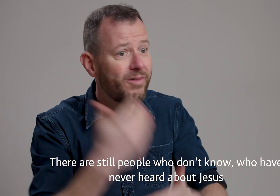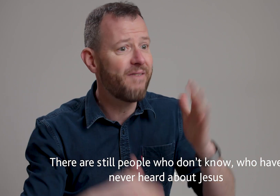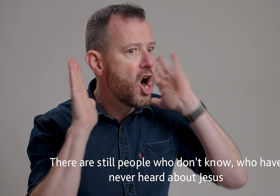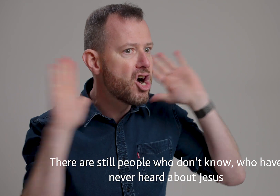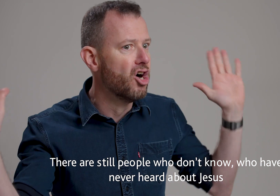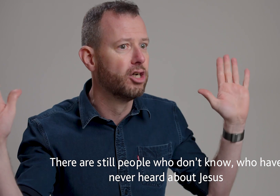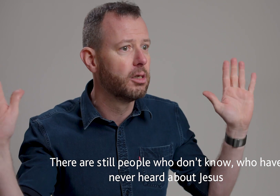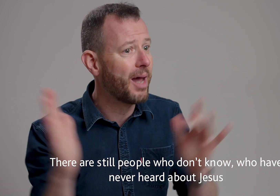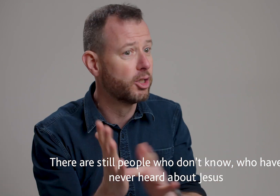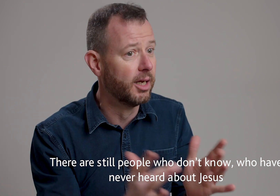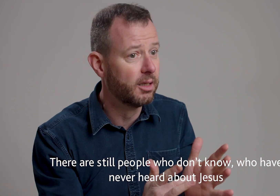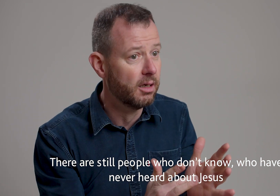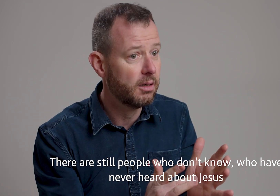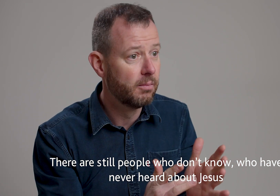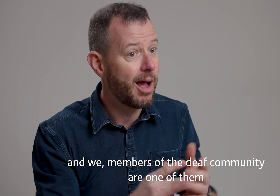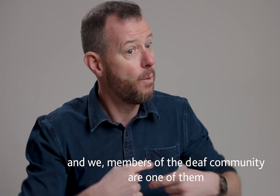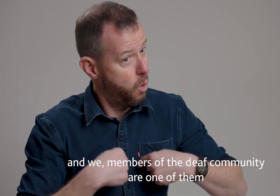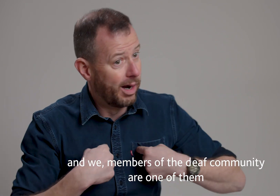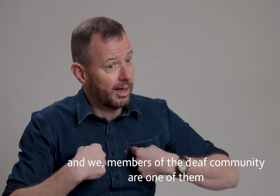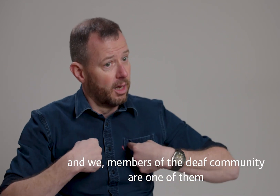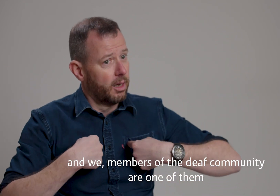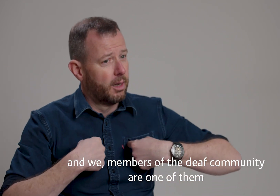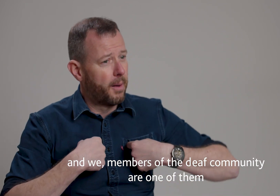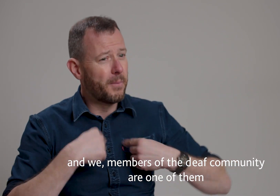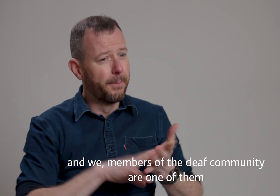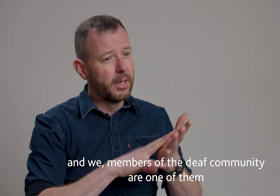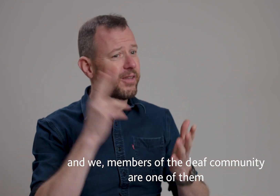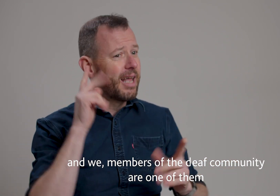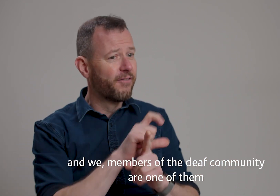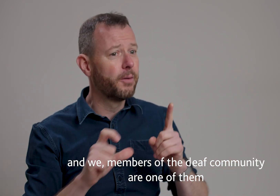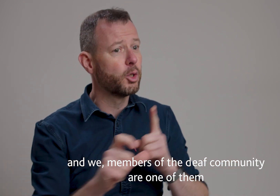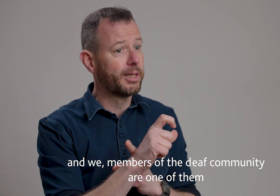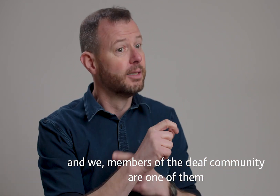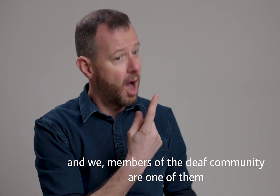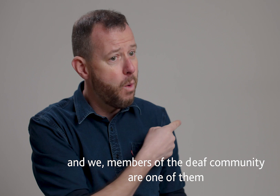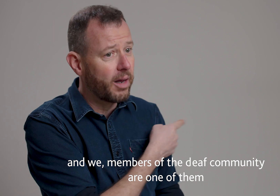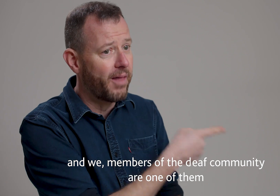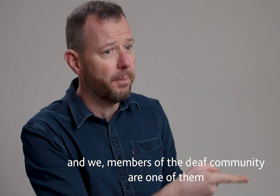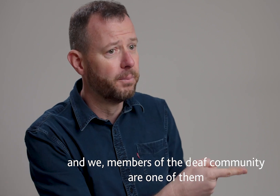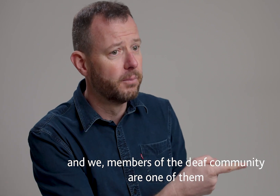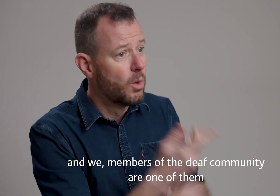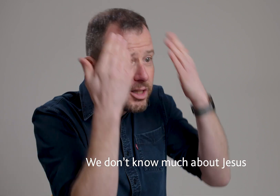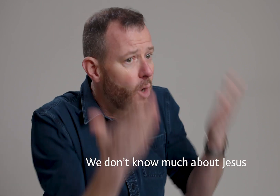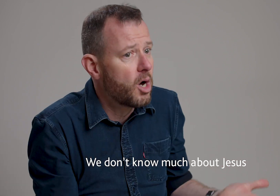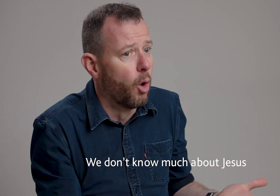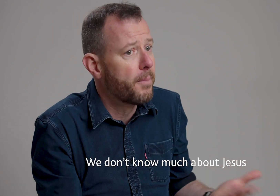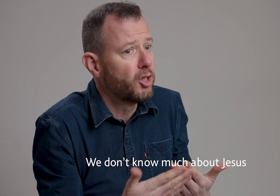never heard of data. I'm worried none of the deaf community are one of them. We don't know nothing